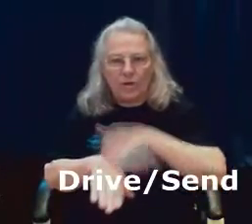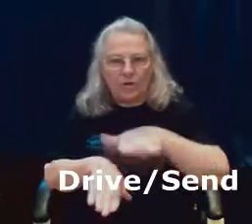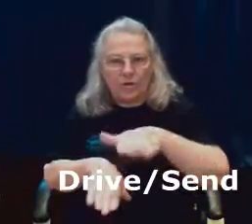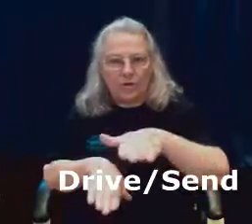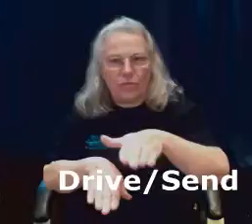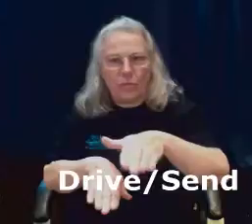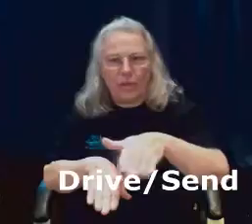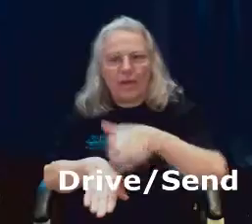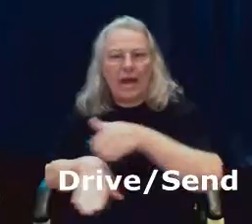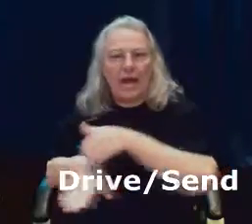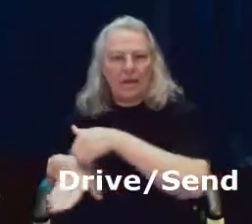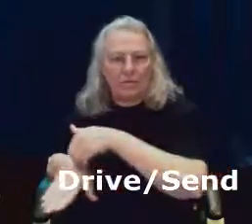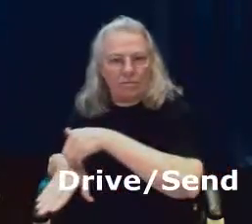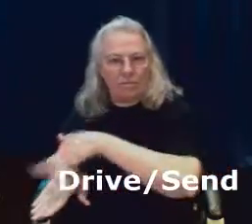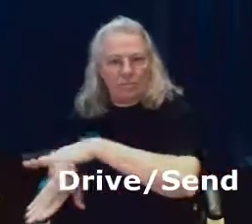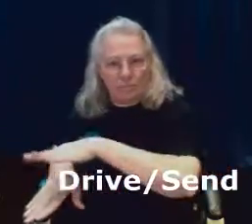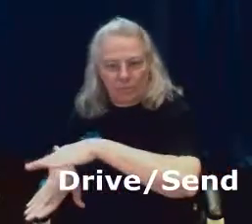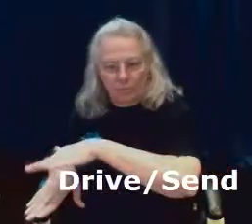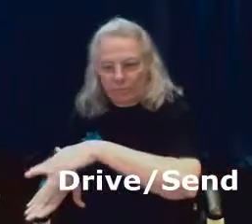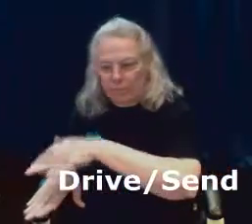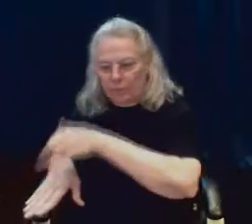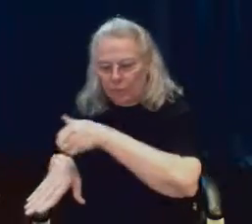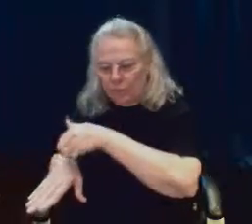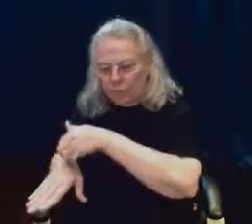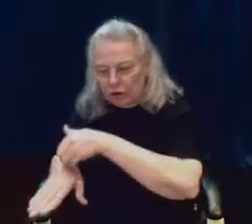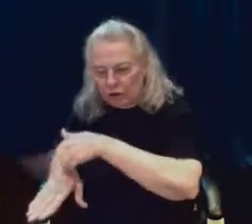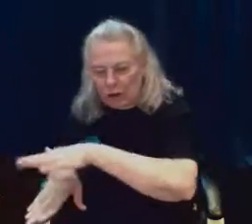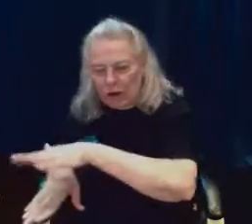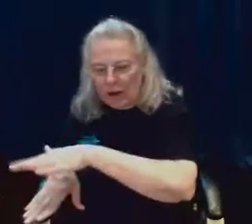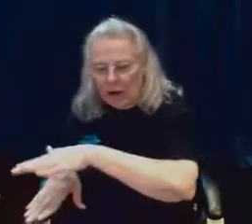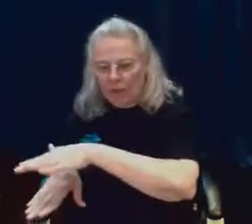you're throwing it out to